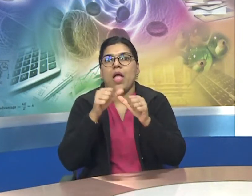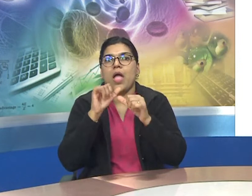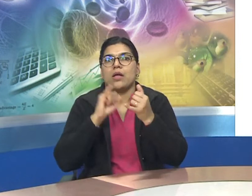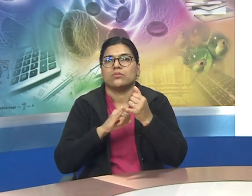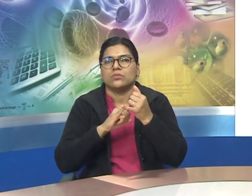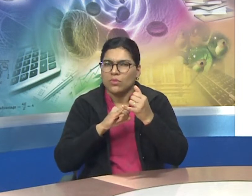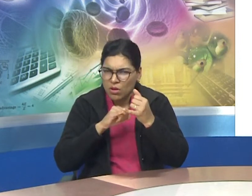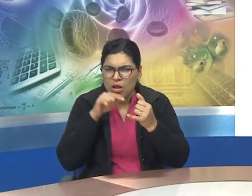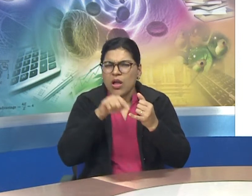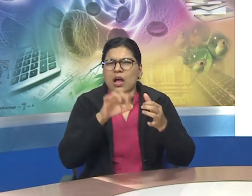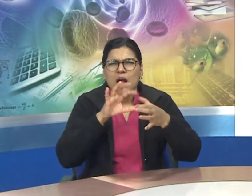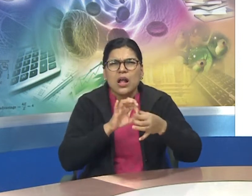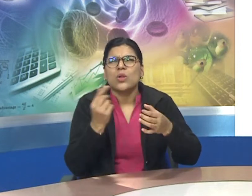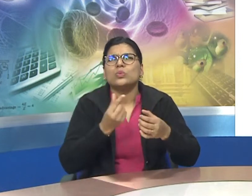plant waste material.